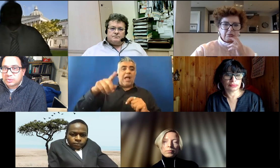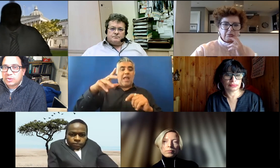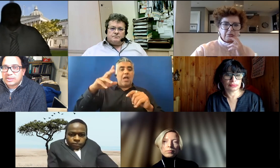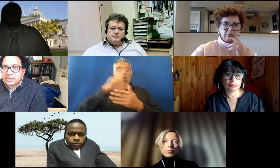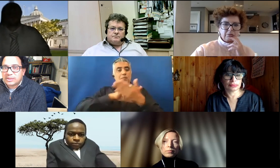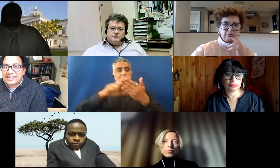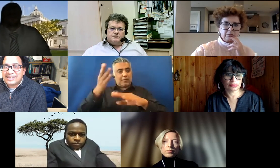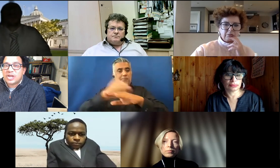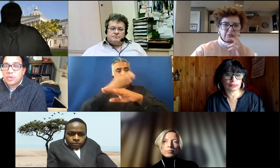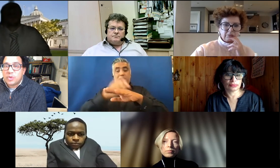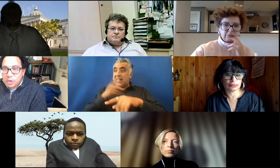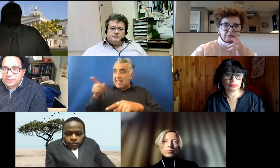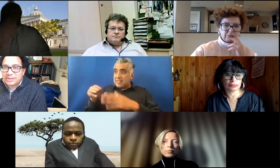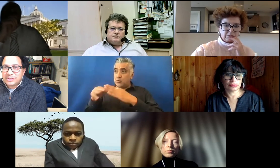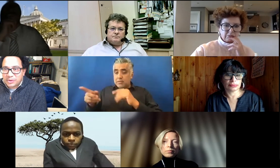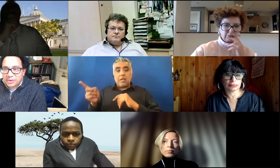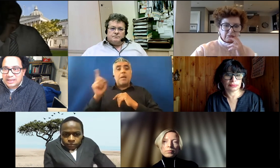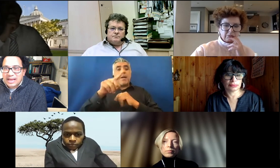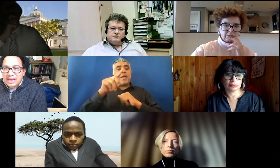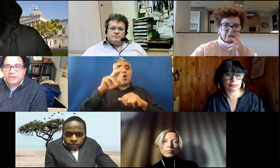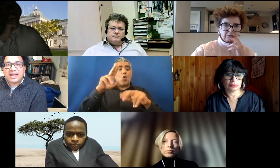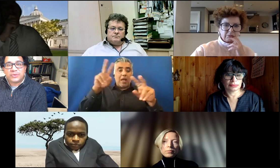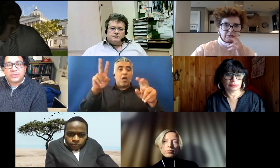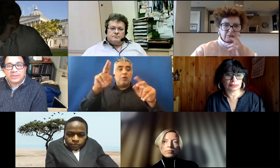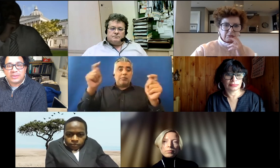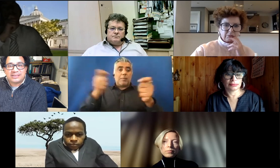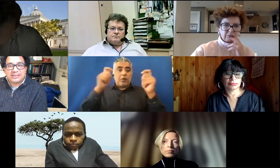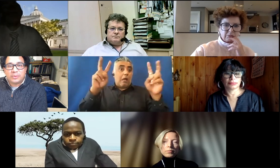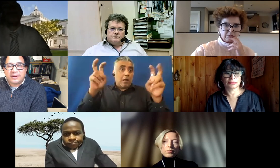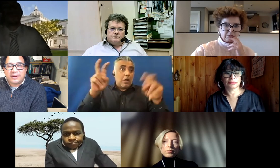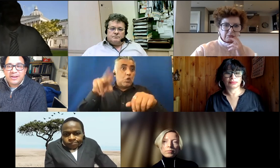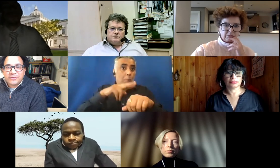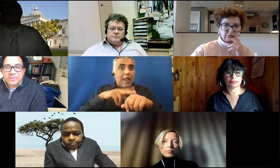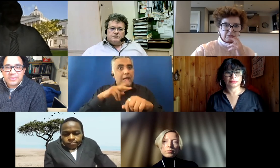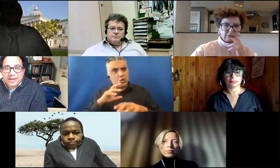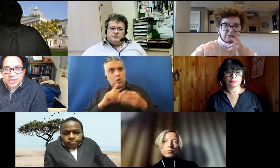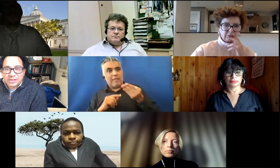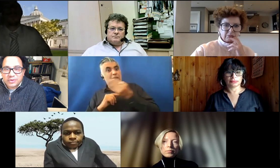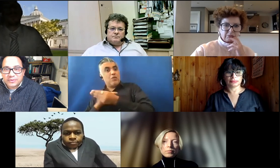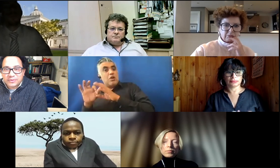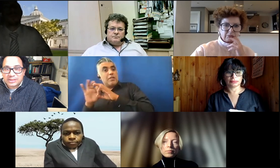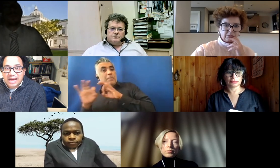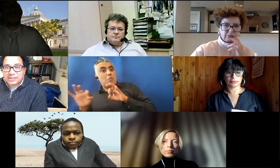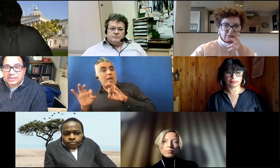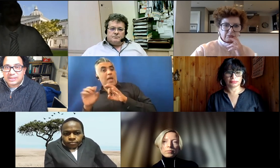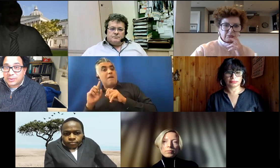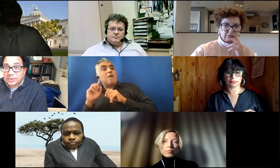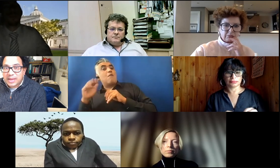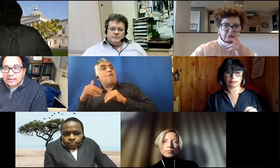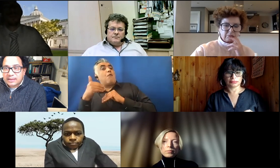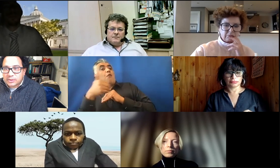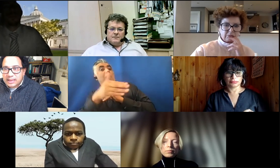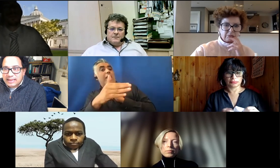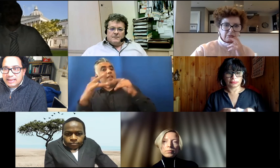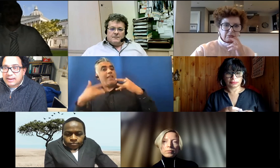student could attend a normal ceremony and not have to get this diploma from the vice chancellor of the university outside the hall.